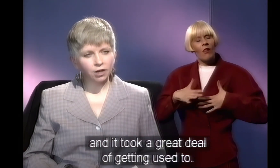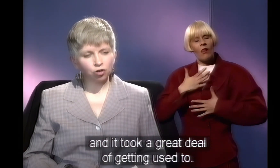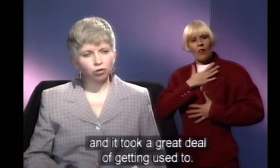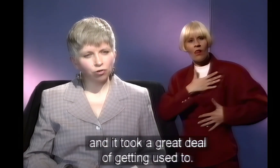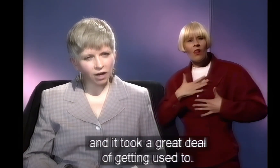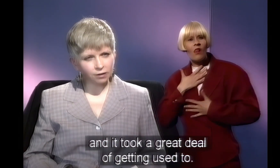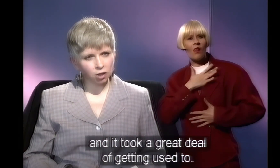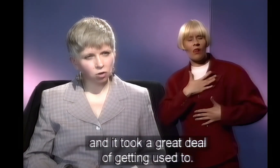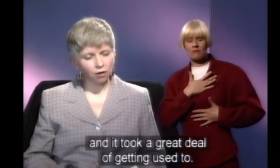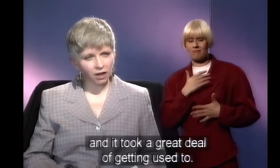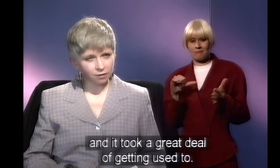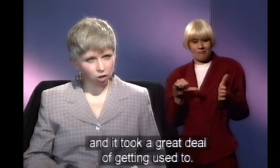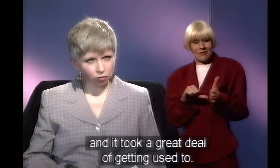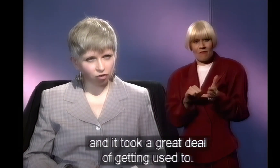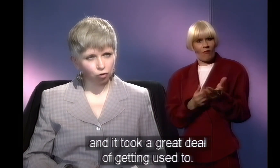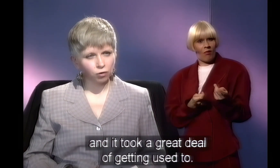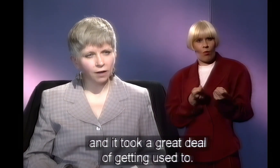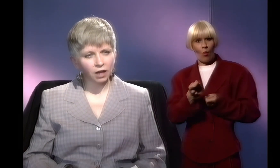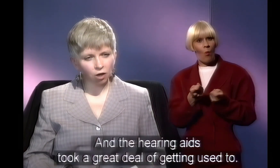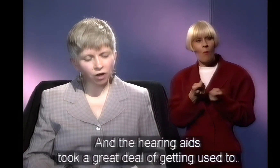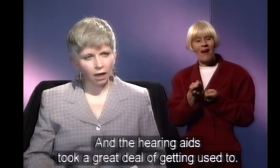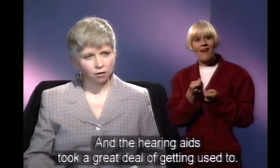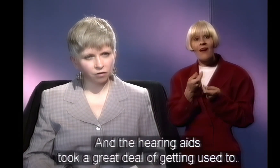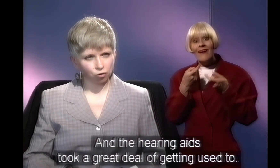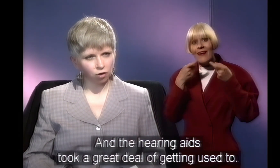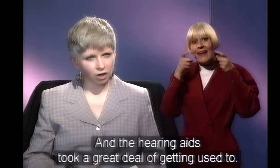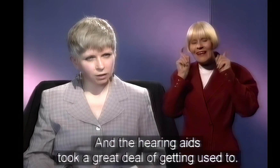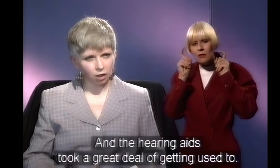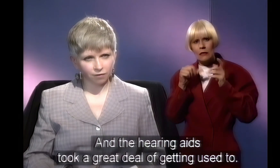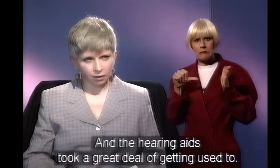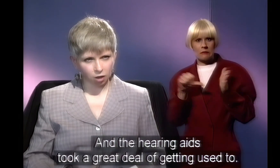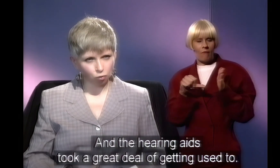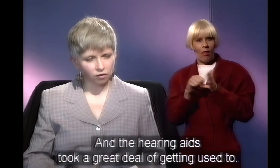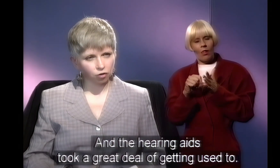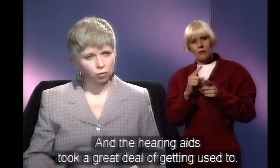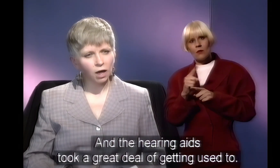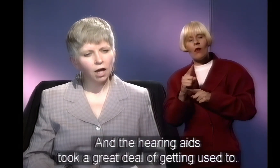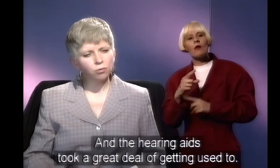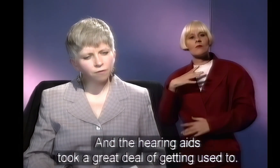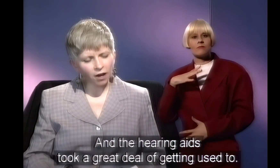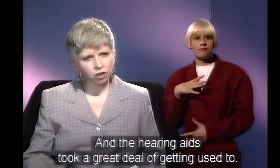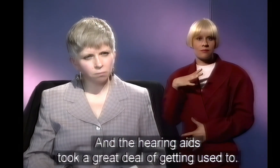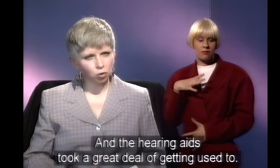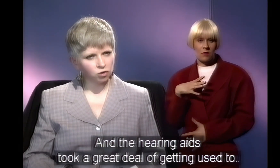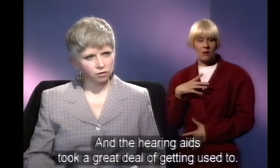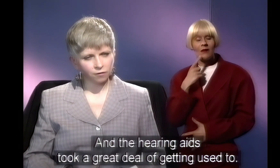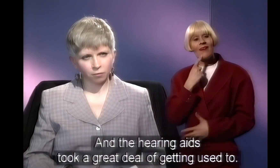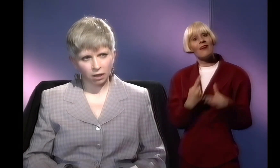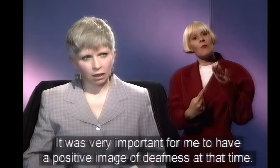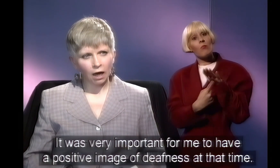took a great deal of getting used to, and the hearing aids took a great deal of getting used to. It was very important for me to